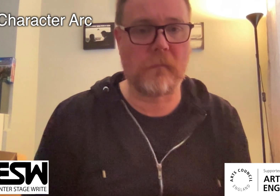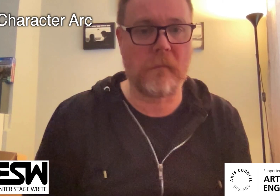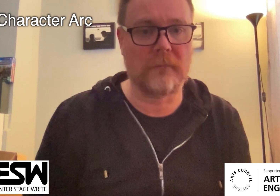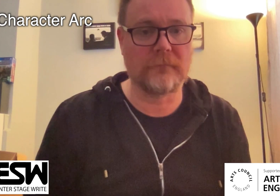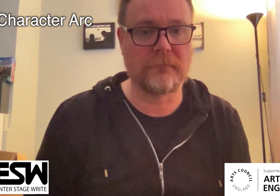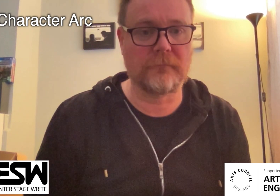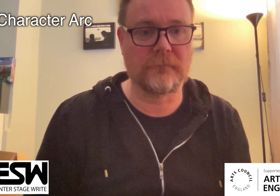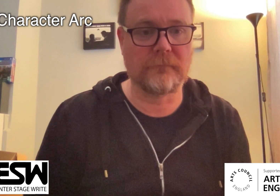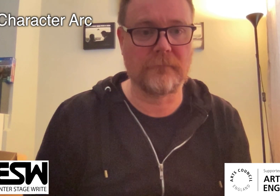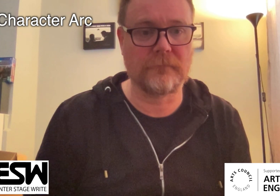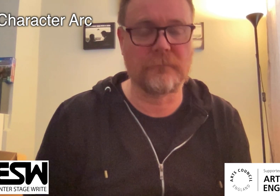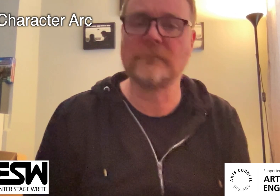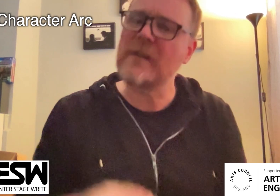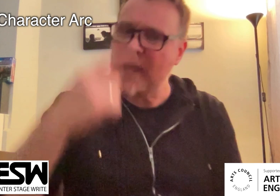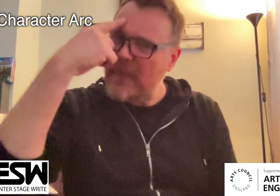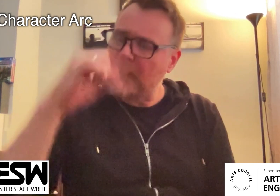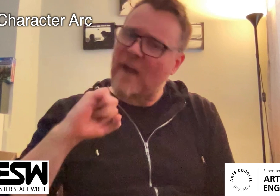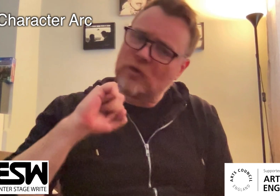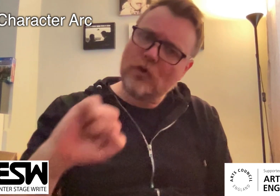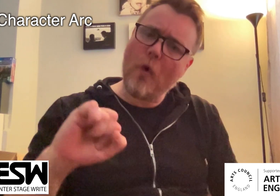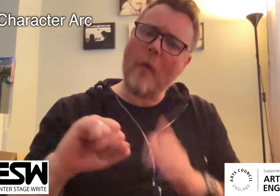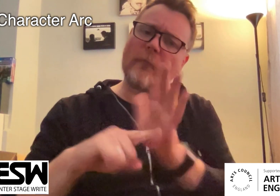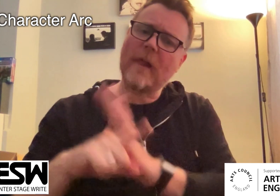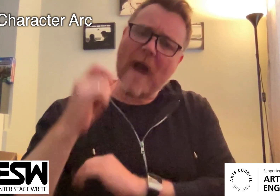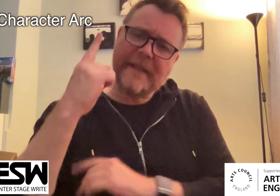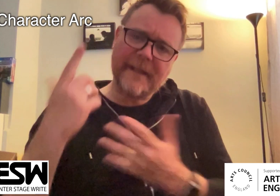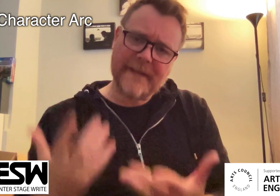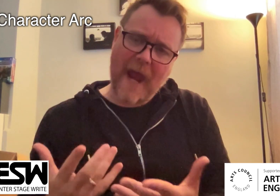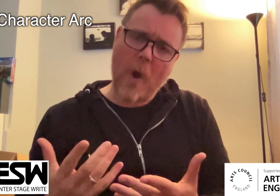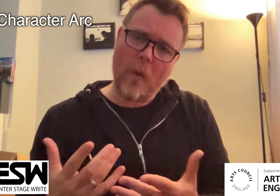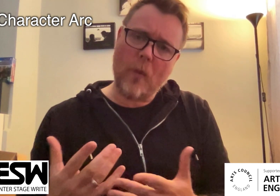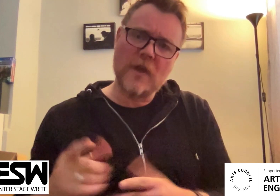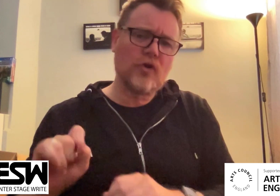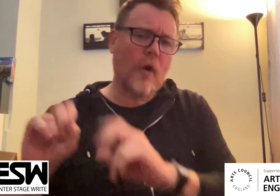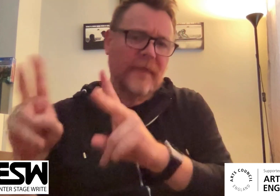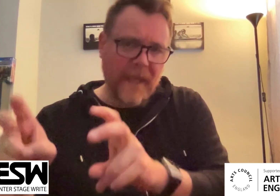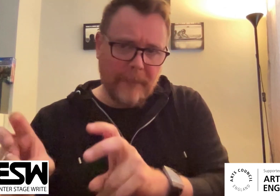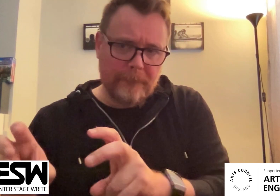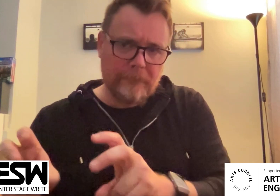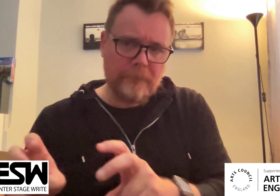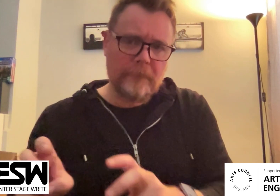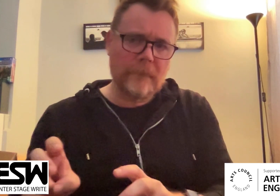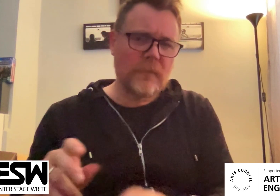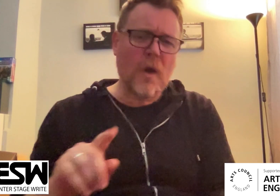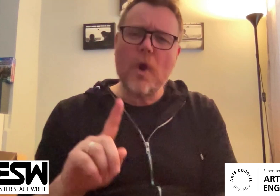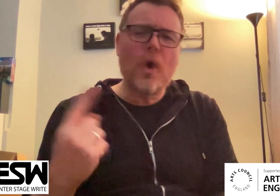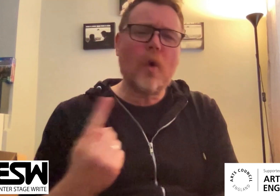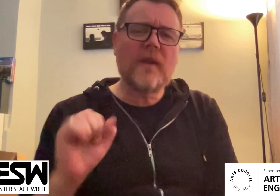And they will, in theory, improve as a person. So think about your film idea now and your